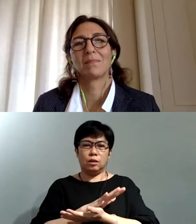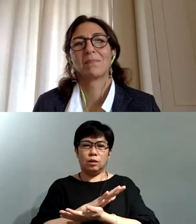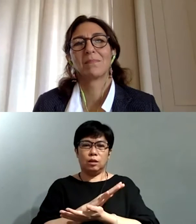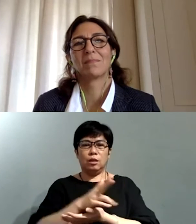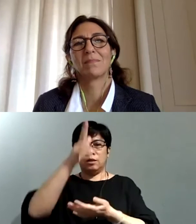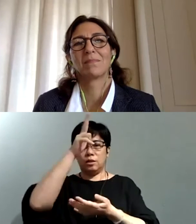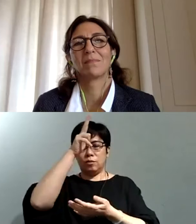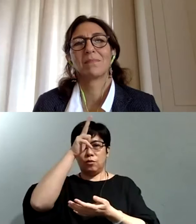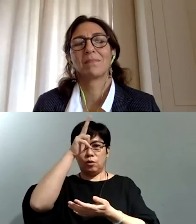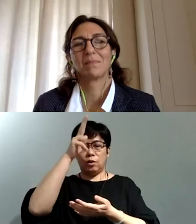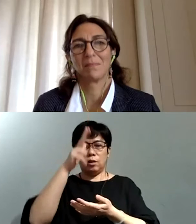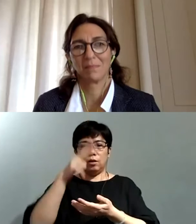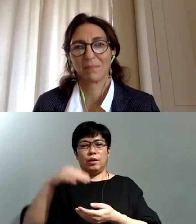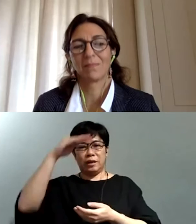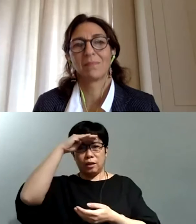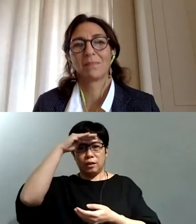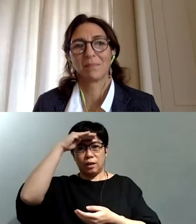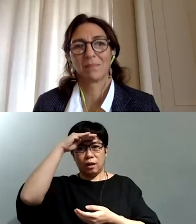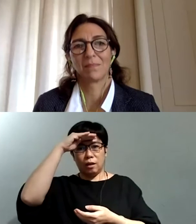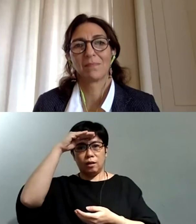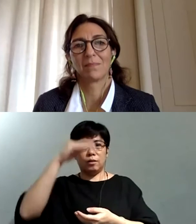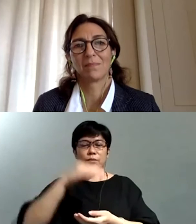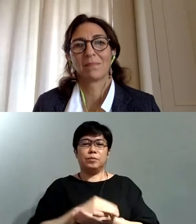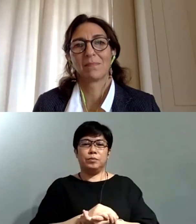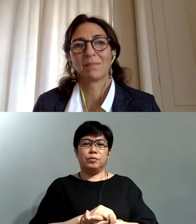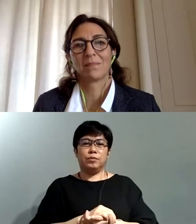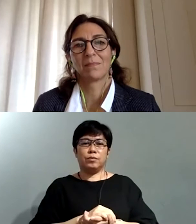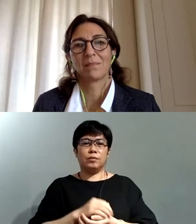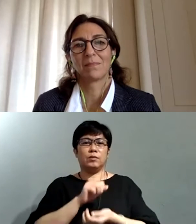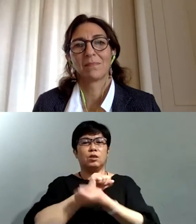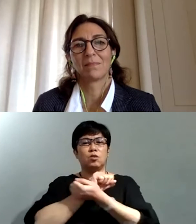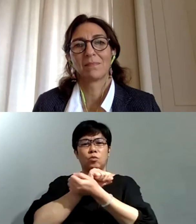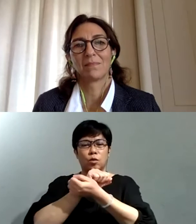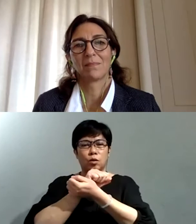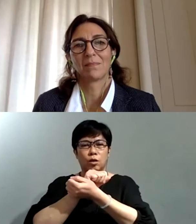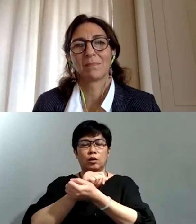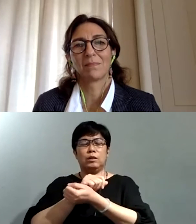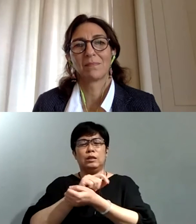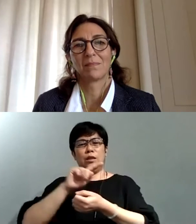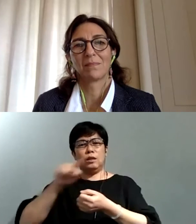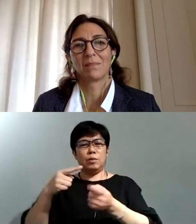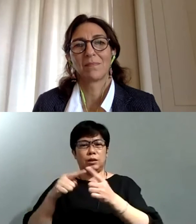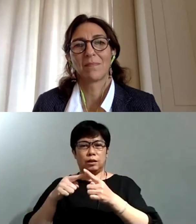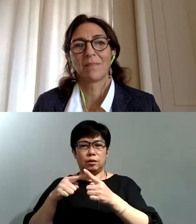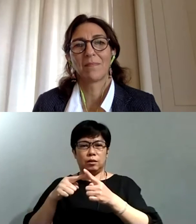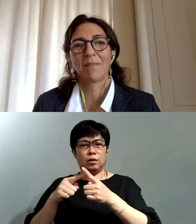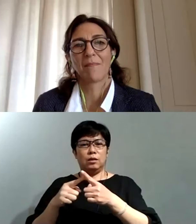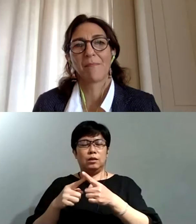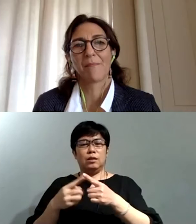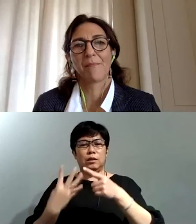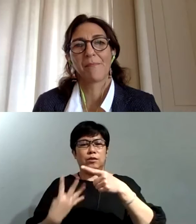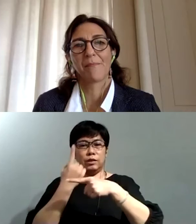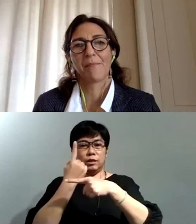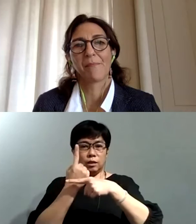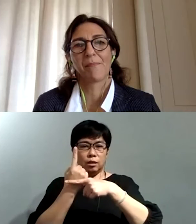caught more than 10,000 people. 1/4 of them are just secondary age school students.